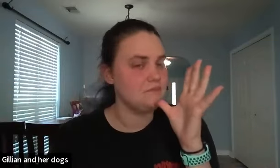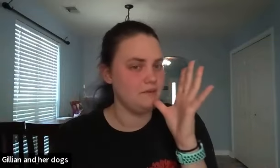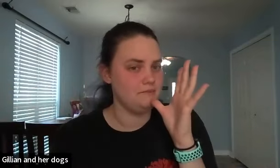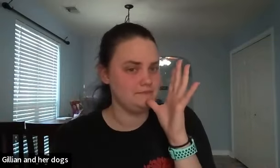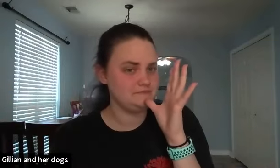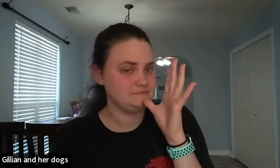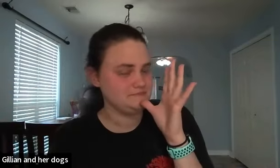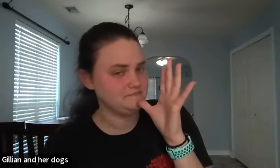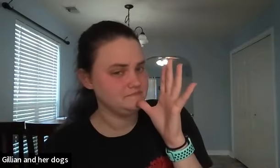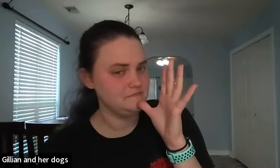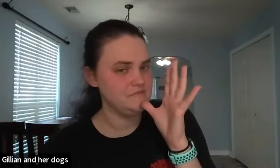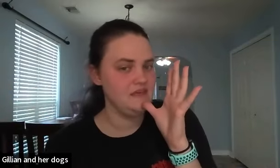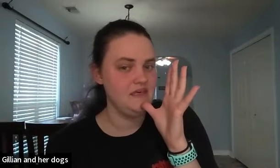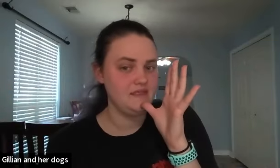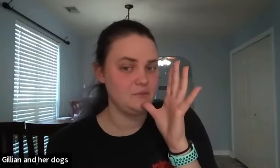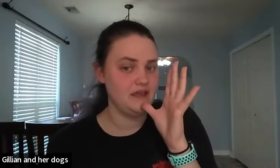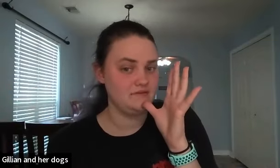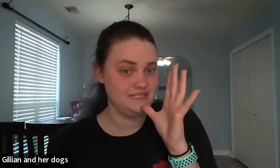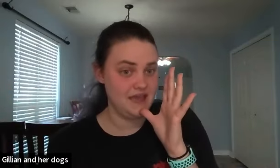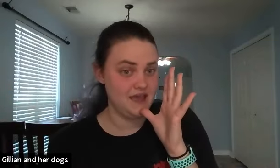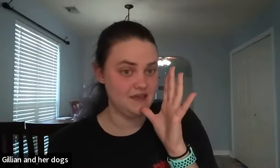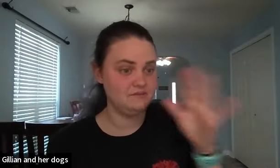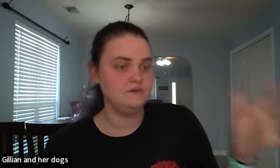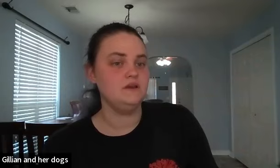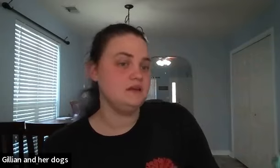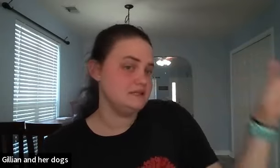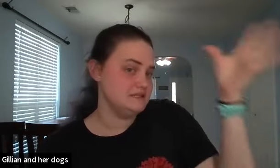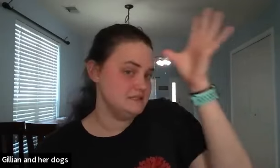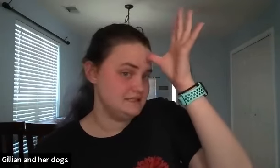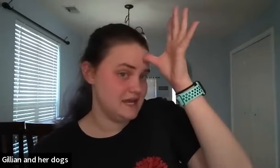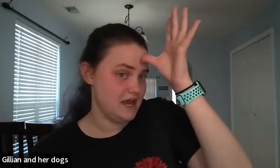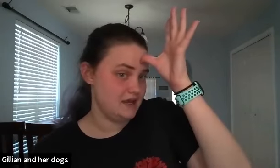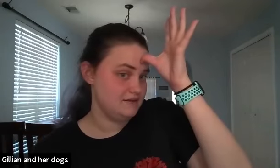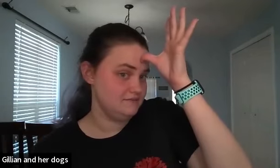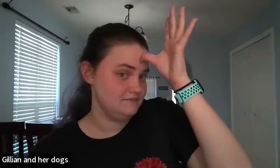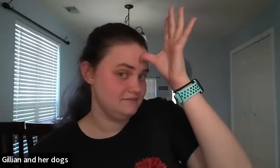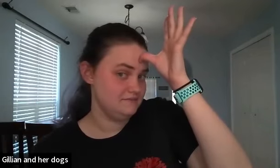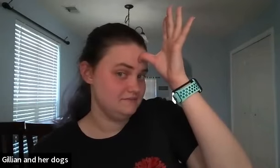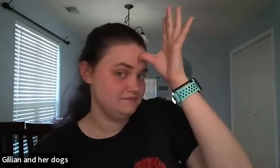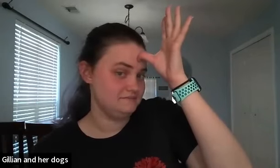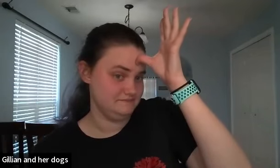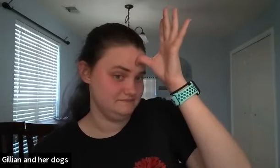mom. Then we have dad, dad. Mm-hmm.